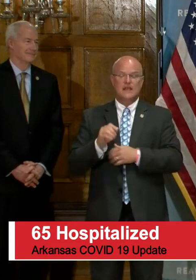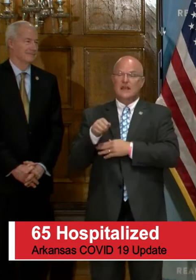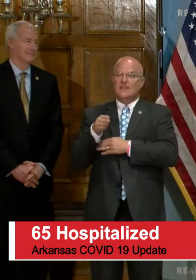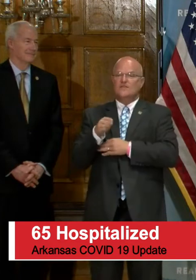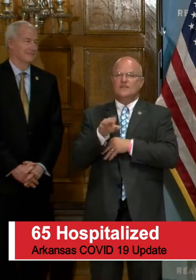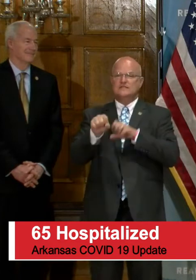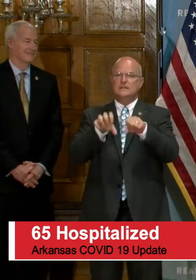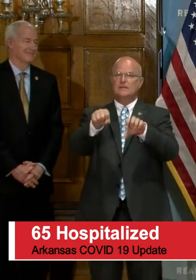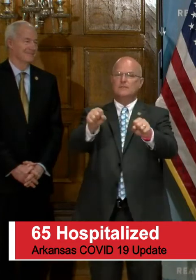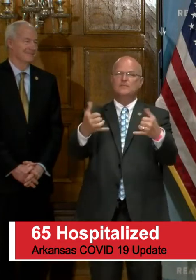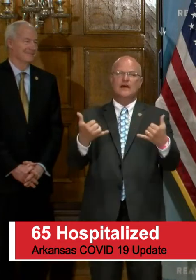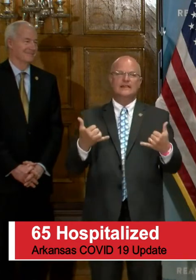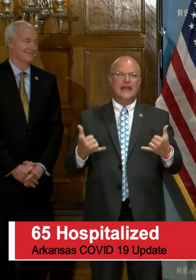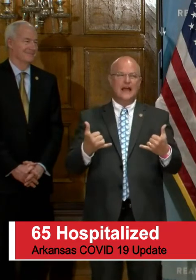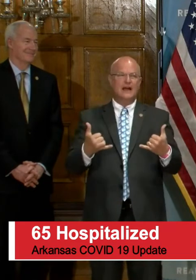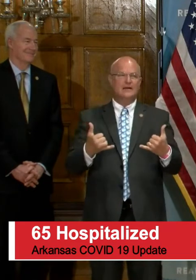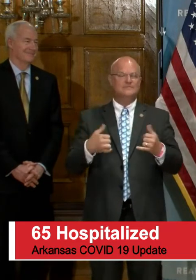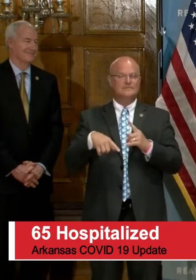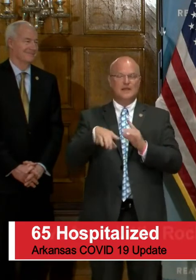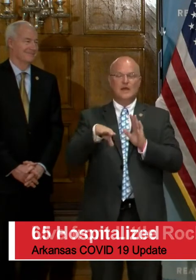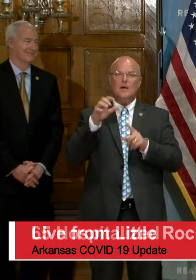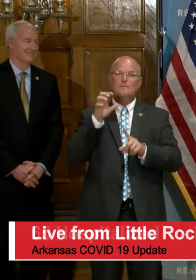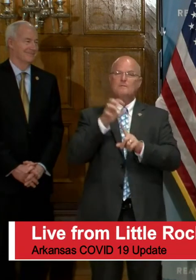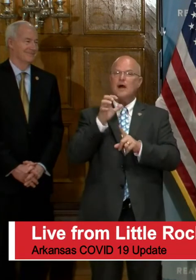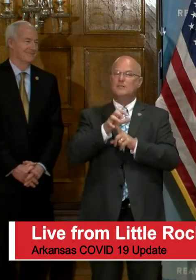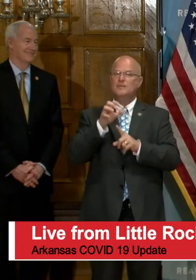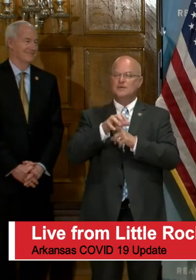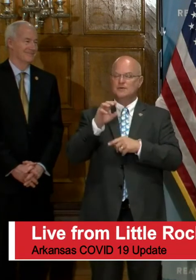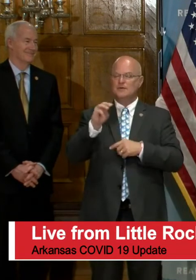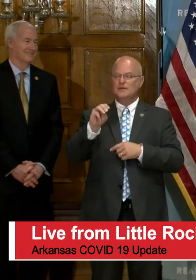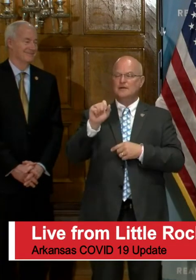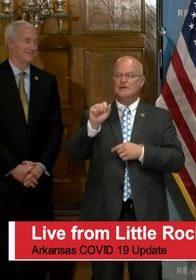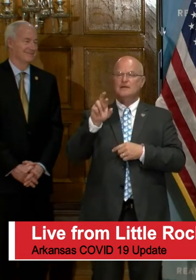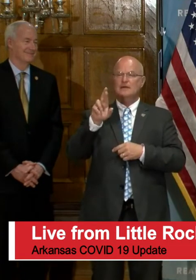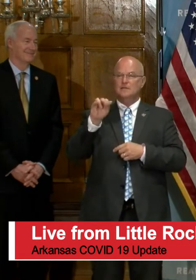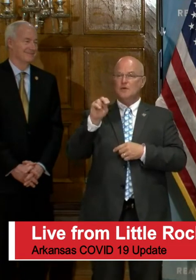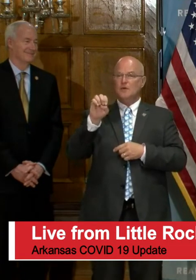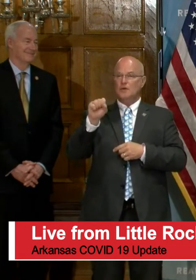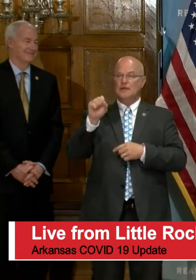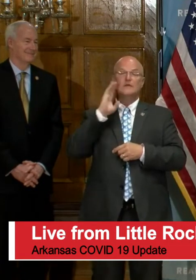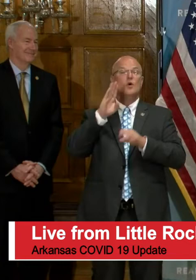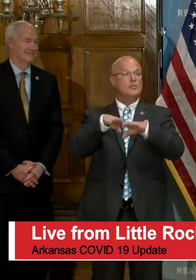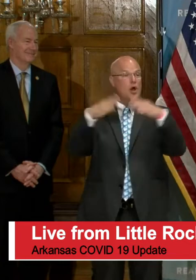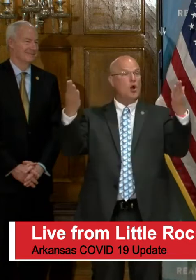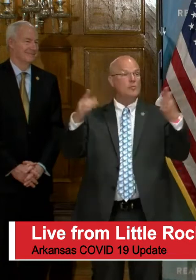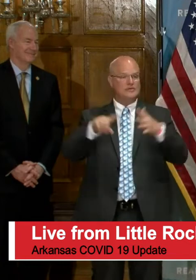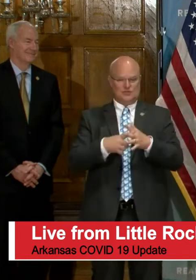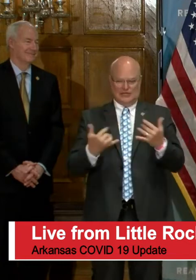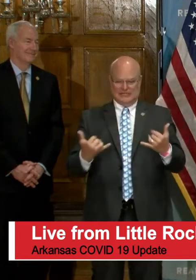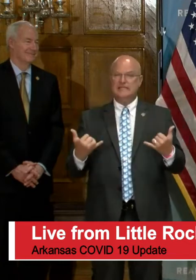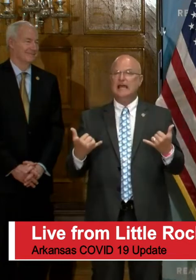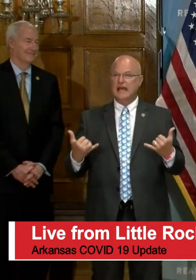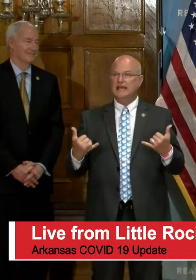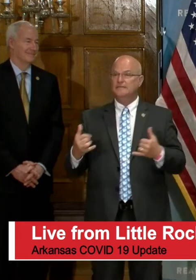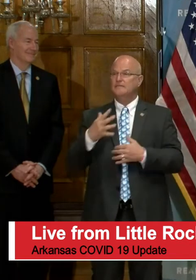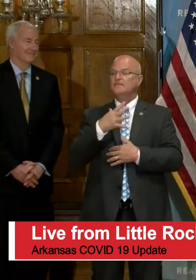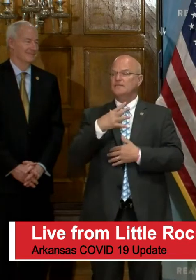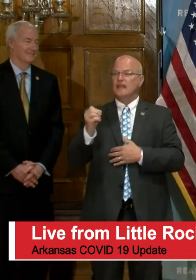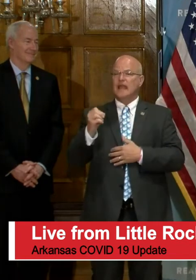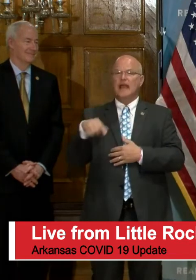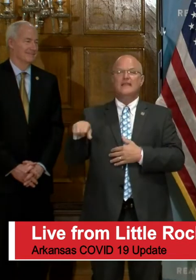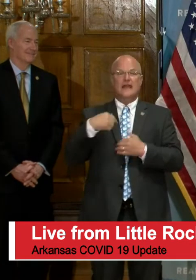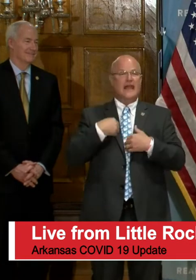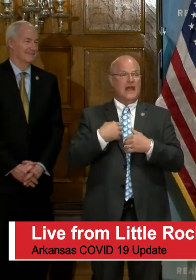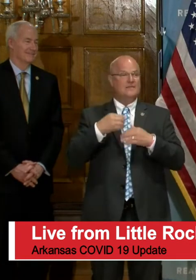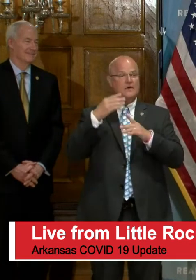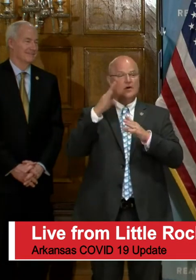biting right now, and our very popular marinas at state parks will be open starting today, and they